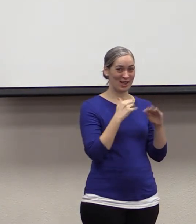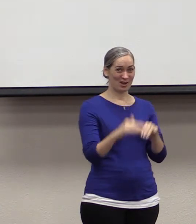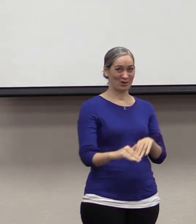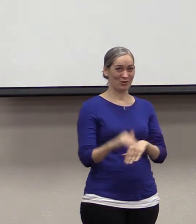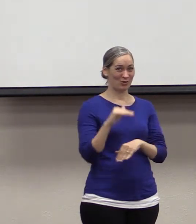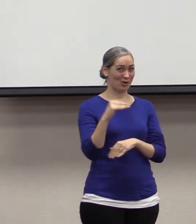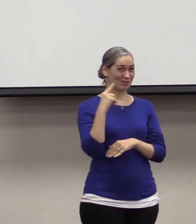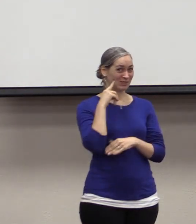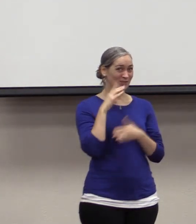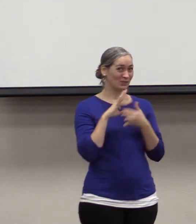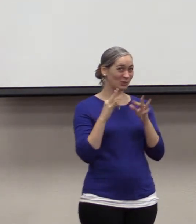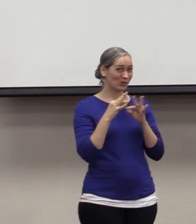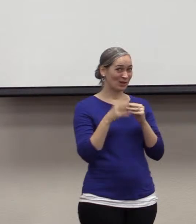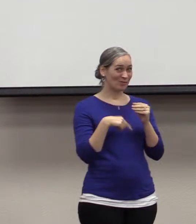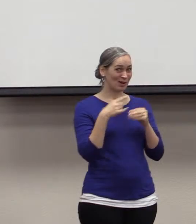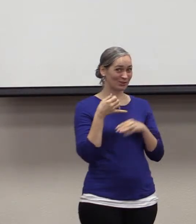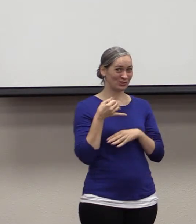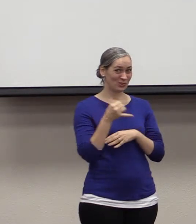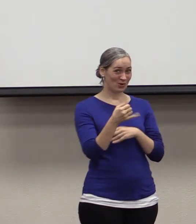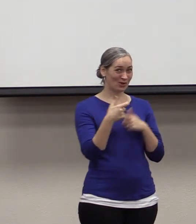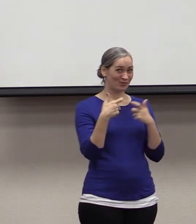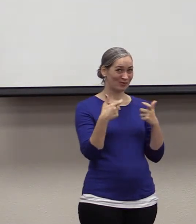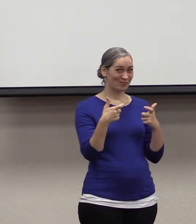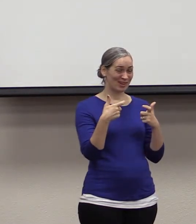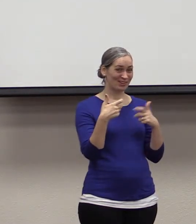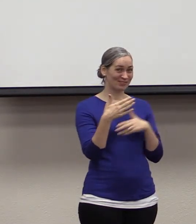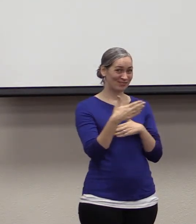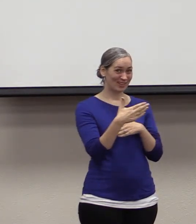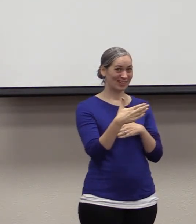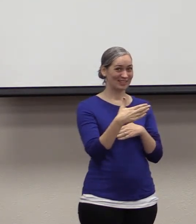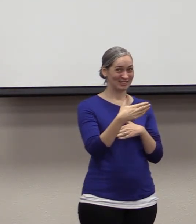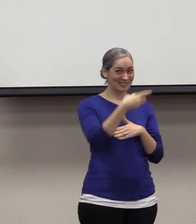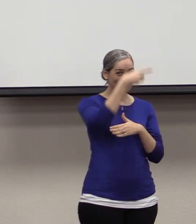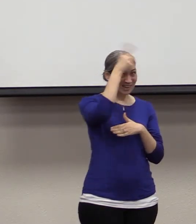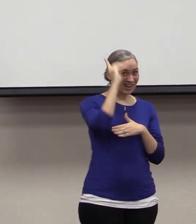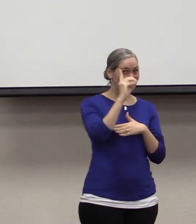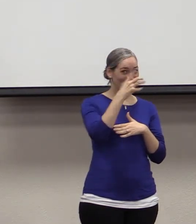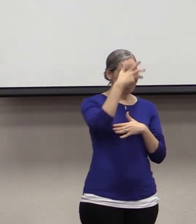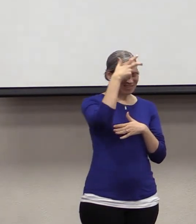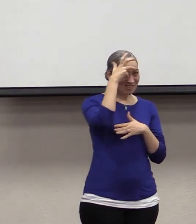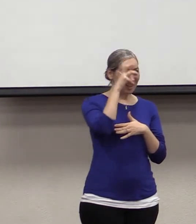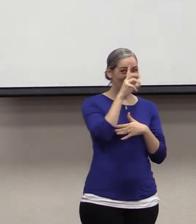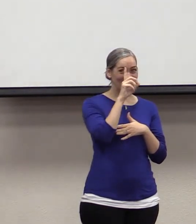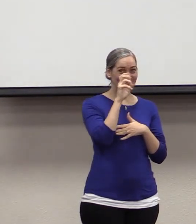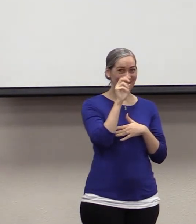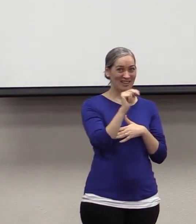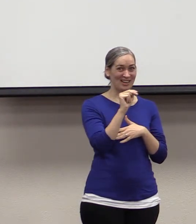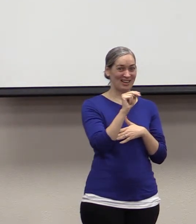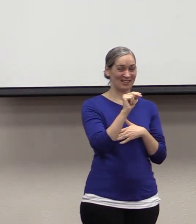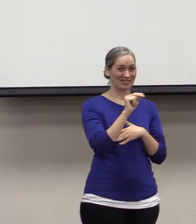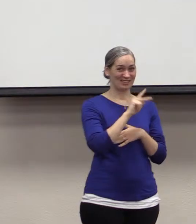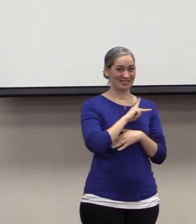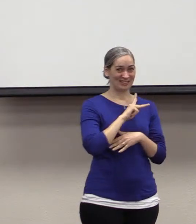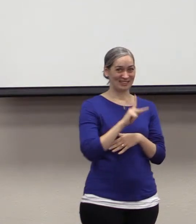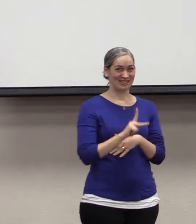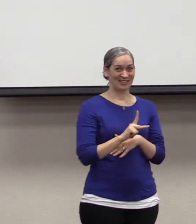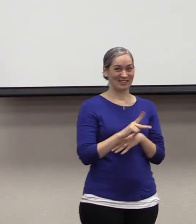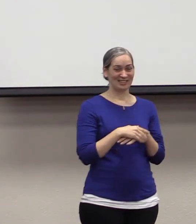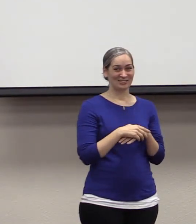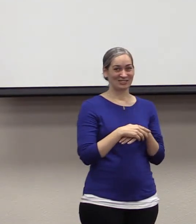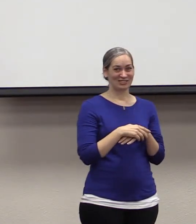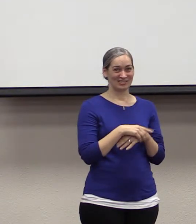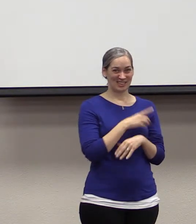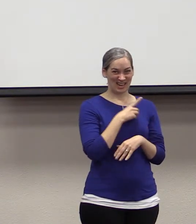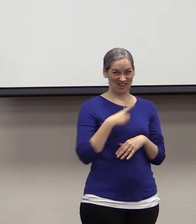hearing stories of Jonah and the big fish, Daniel and the lion's den, all this stuff that King David did. The book of Esther, right? And